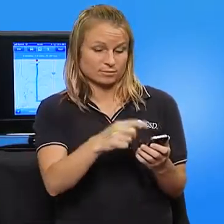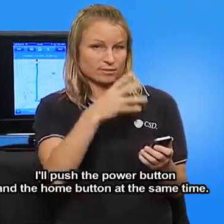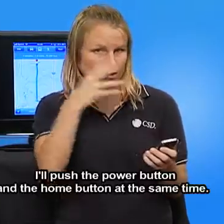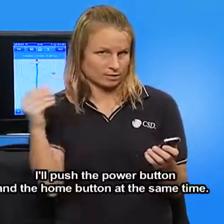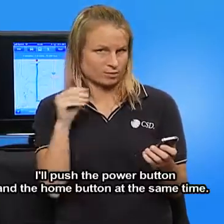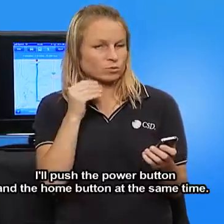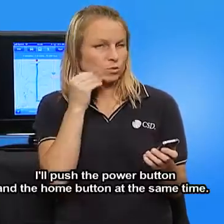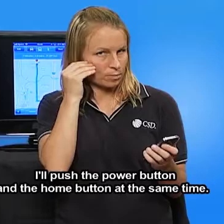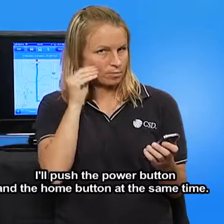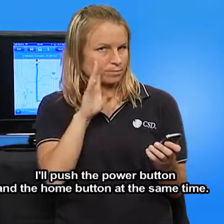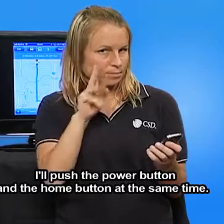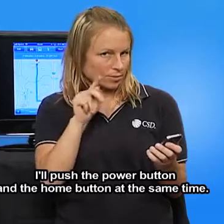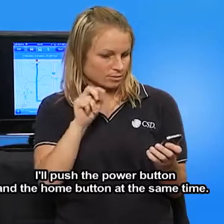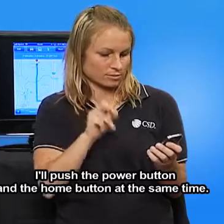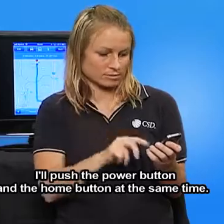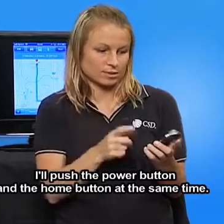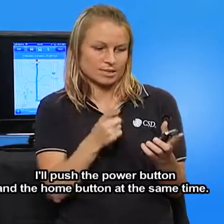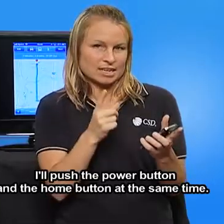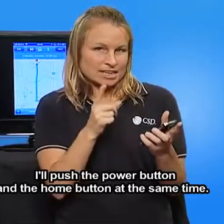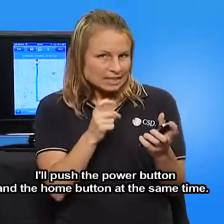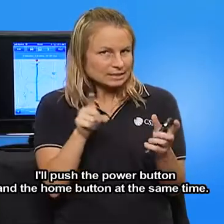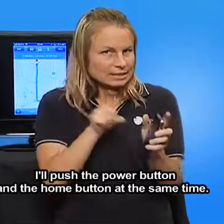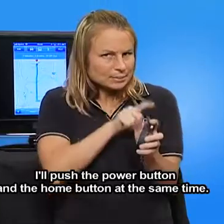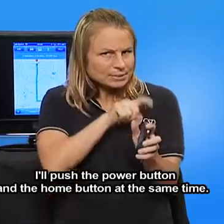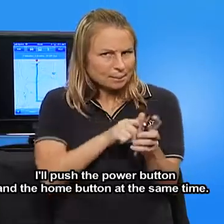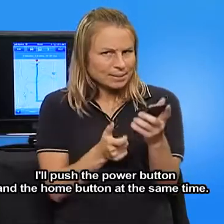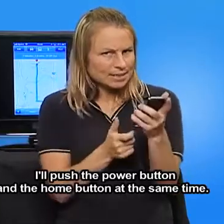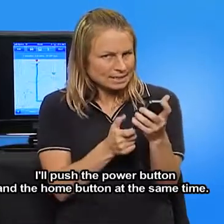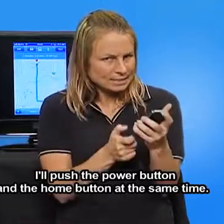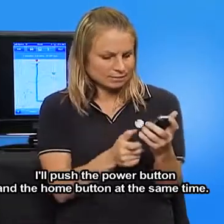I'll push the power button and the home button at the same time.